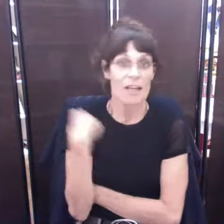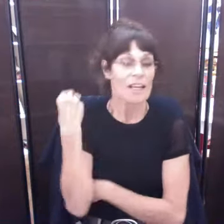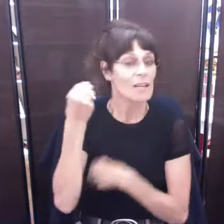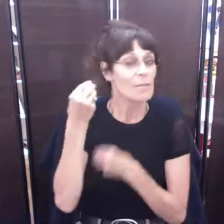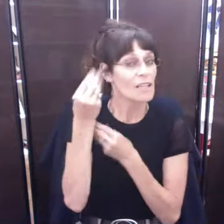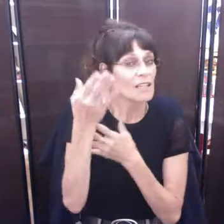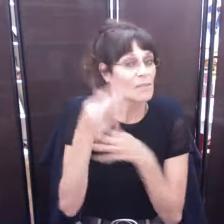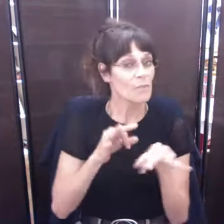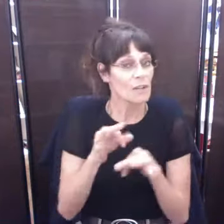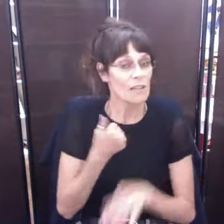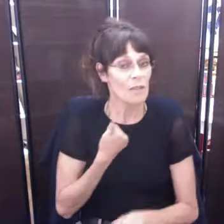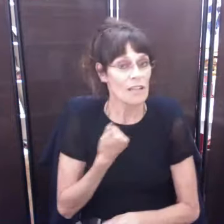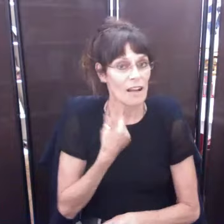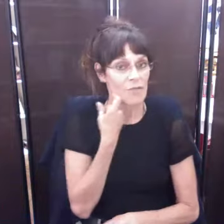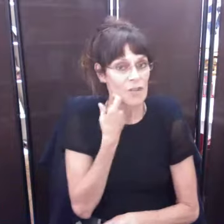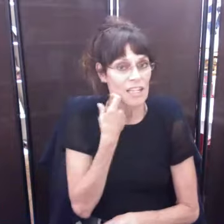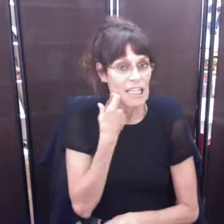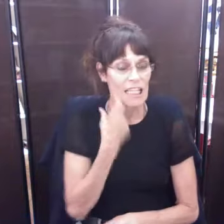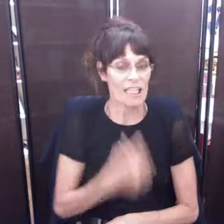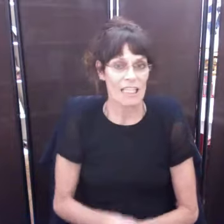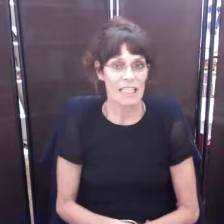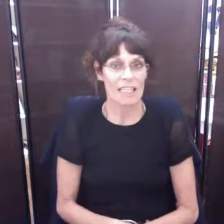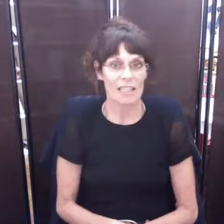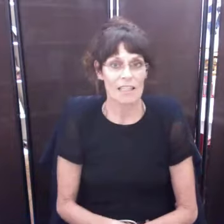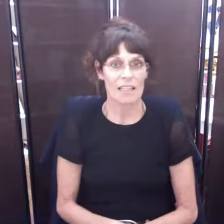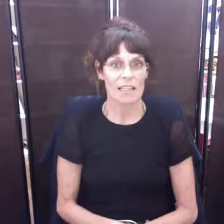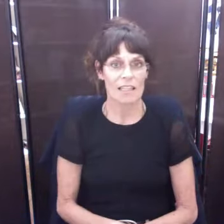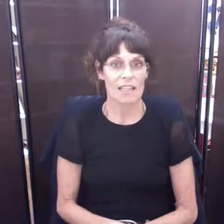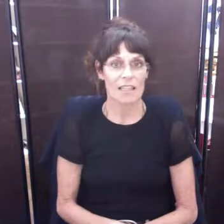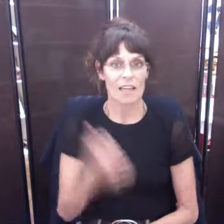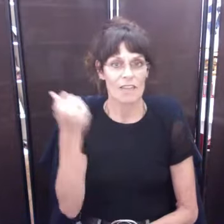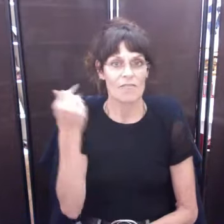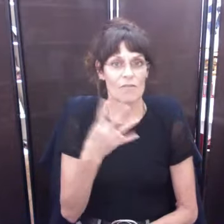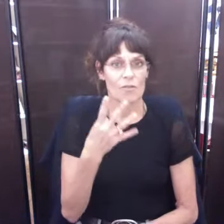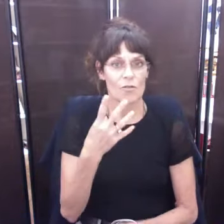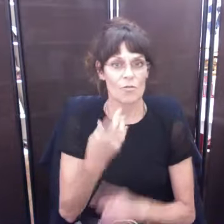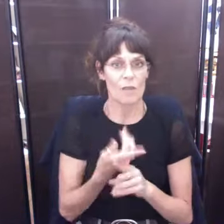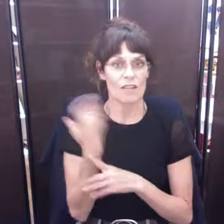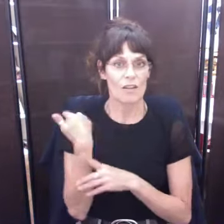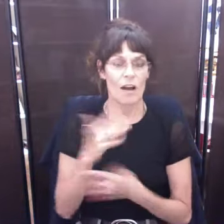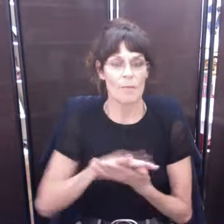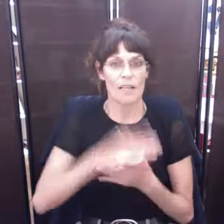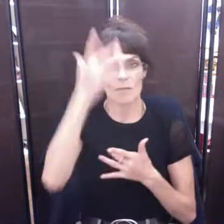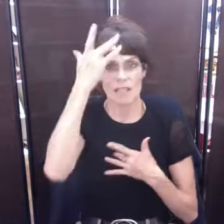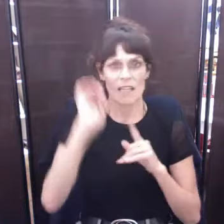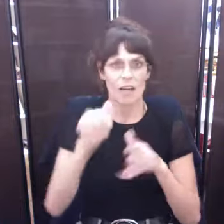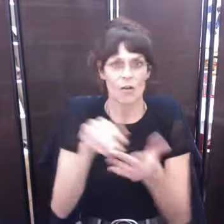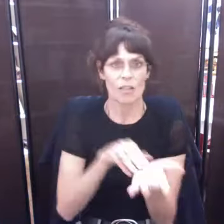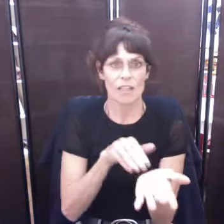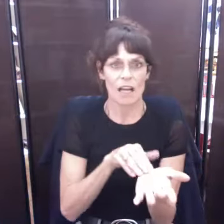just recently. Like as in a few months ago. I get sick, I go to the doctor. My doctor looks right at